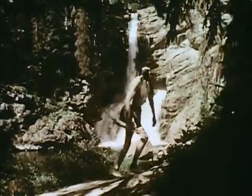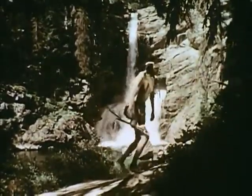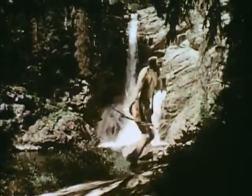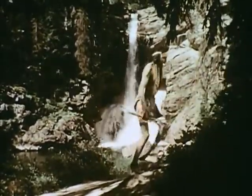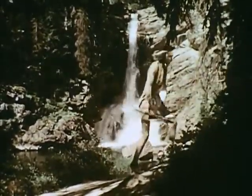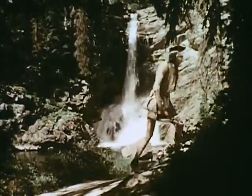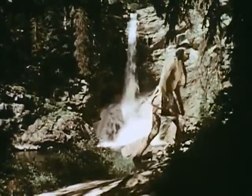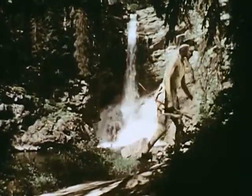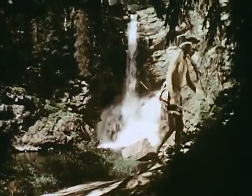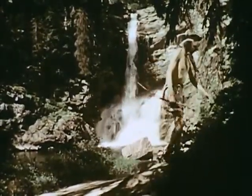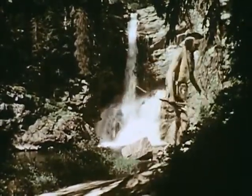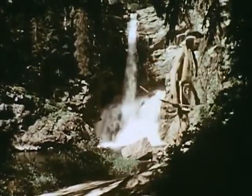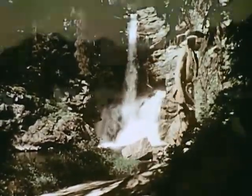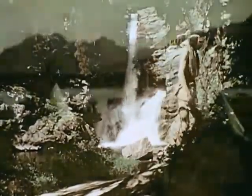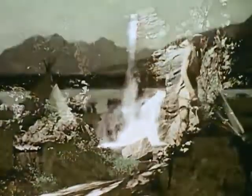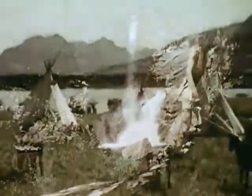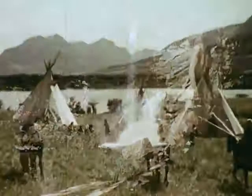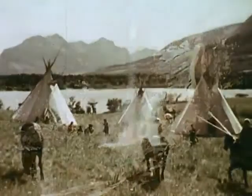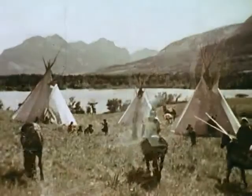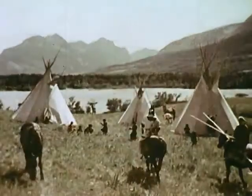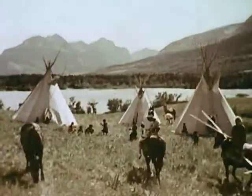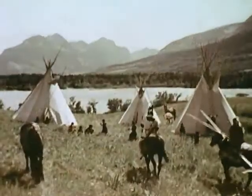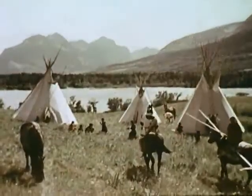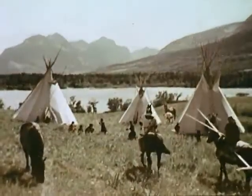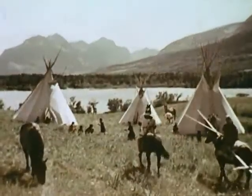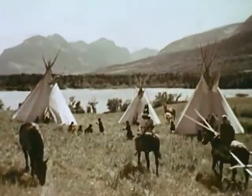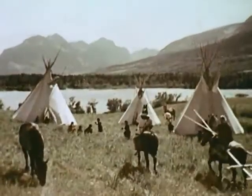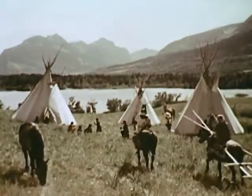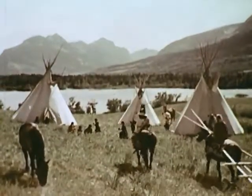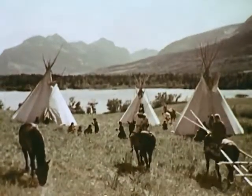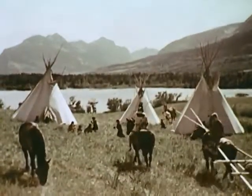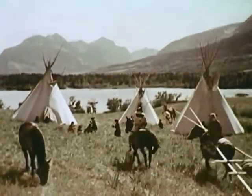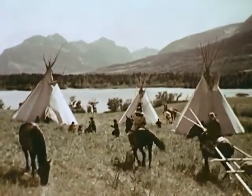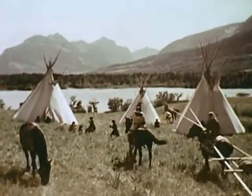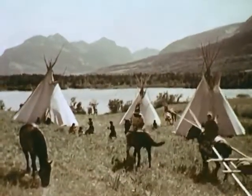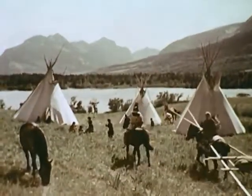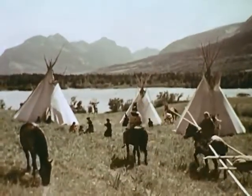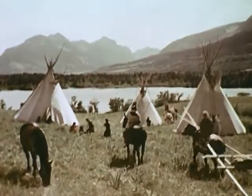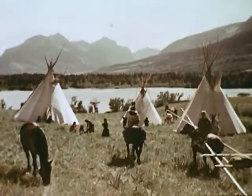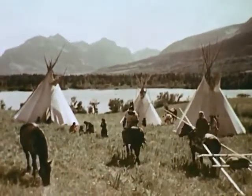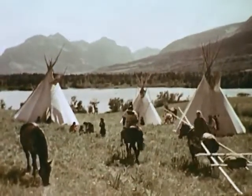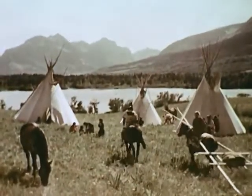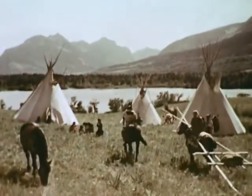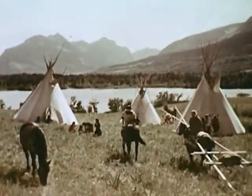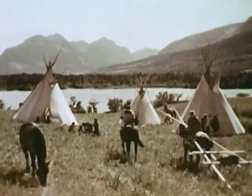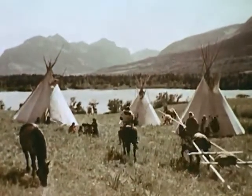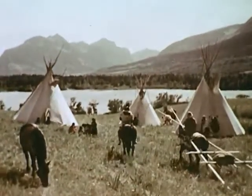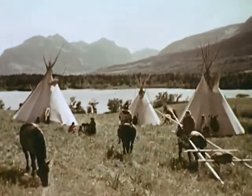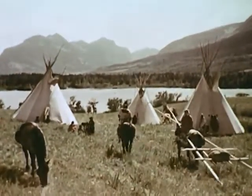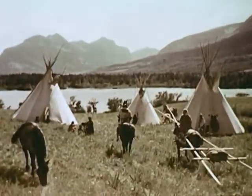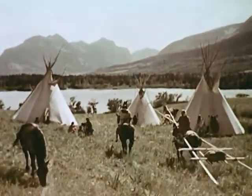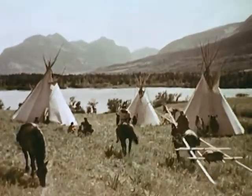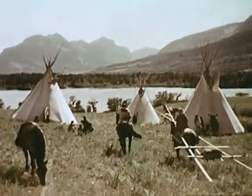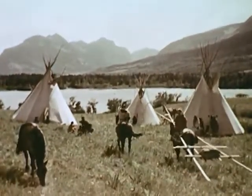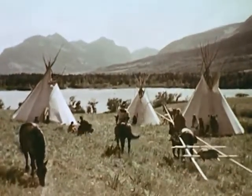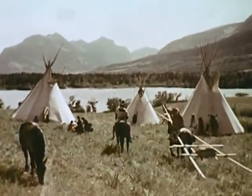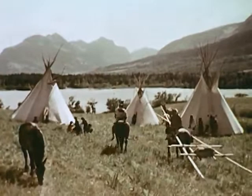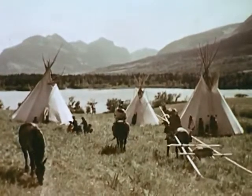they moved back and forth across the plains, meeting different tribes, speaking different languages, it became necessary for them to have some sort